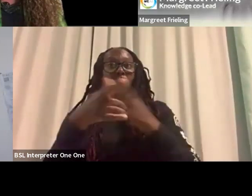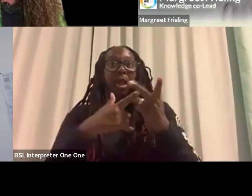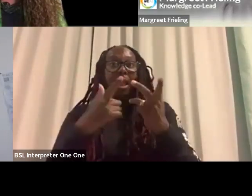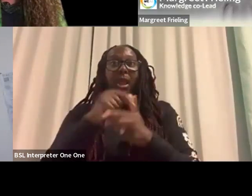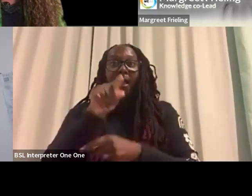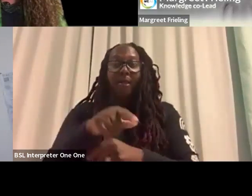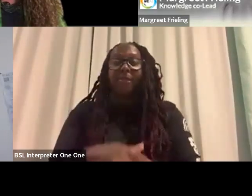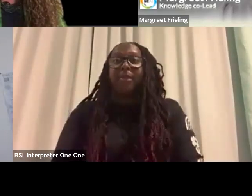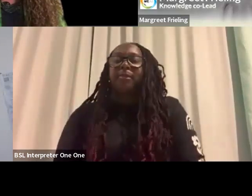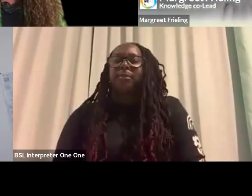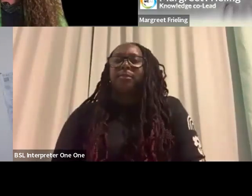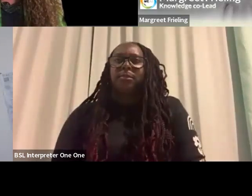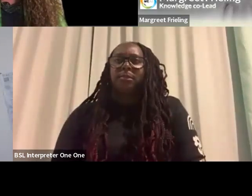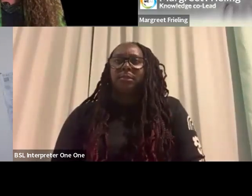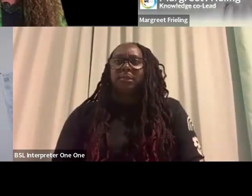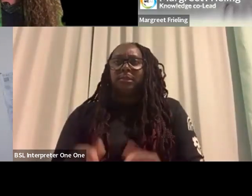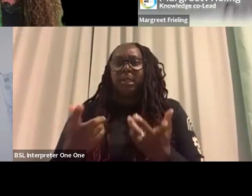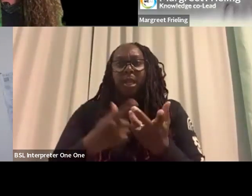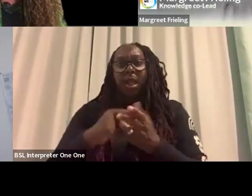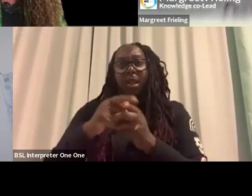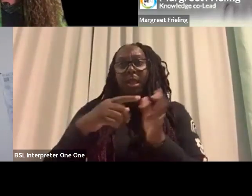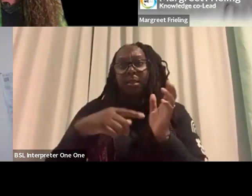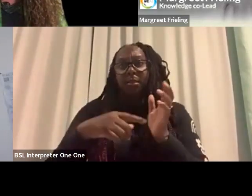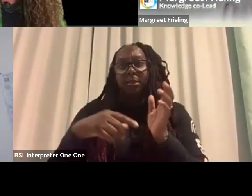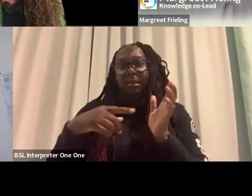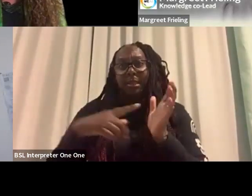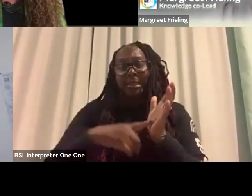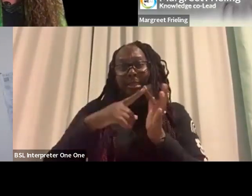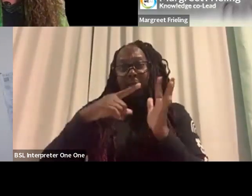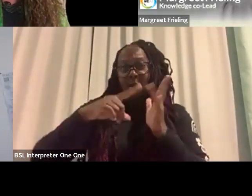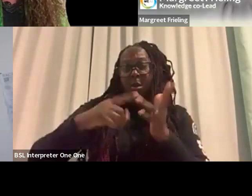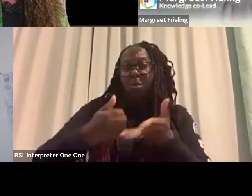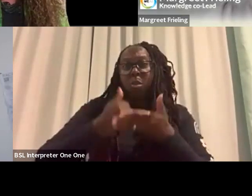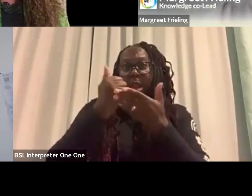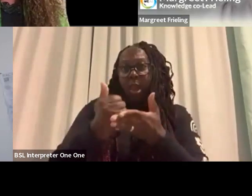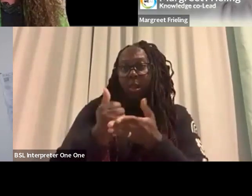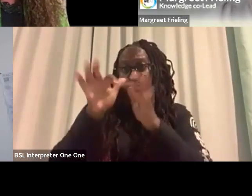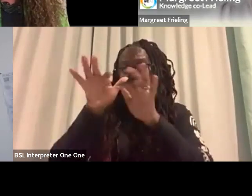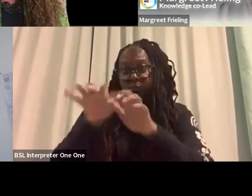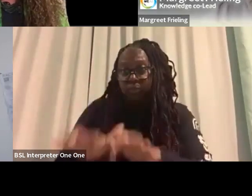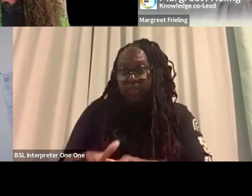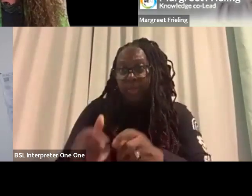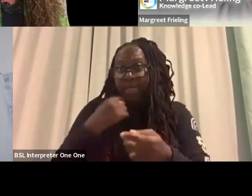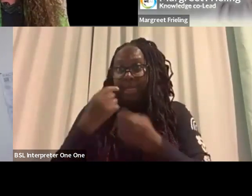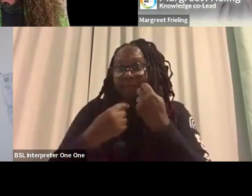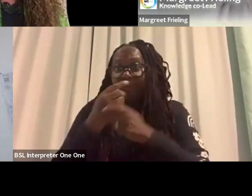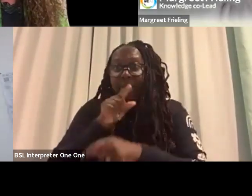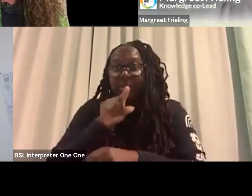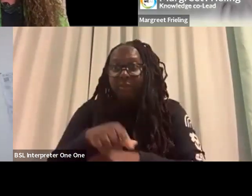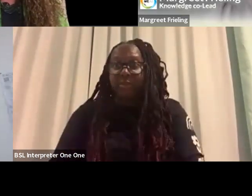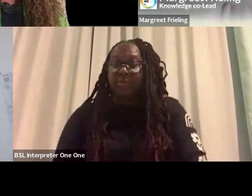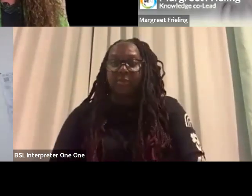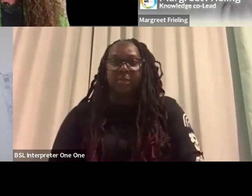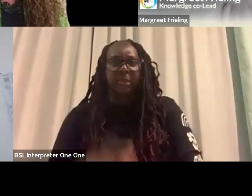robot for you. Leah will help me post that into the chat box. And for those who